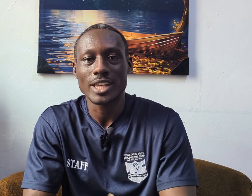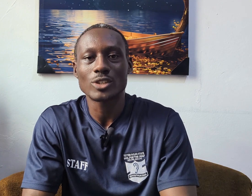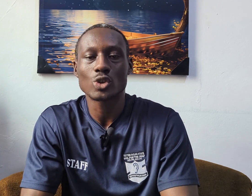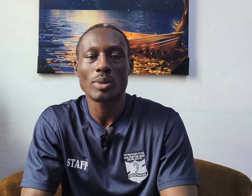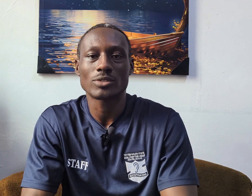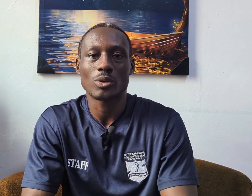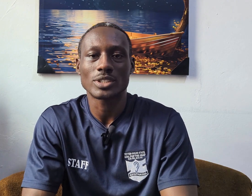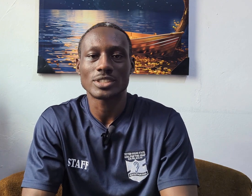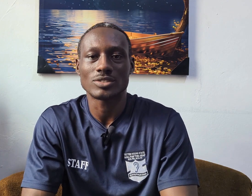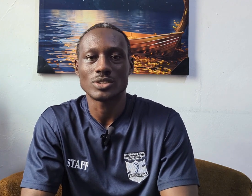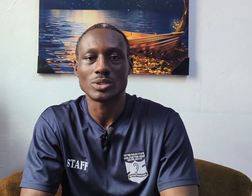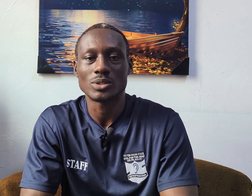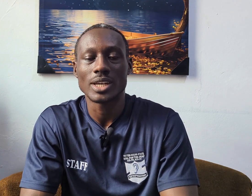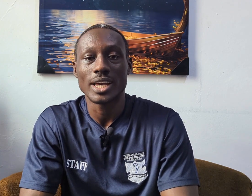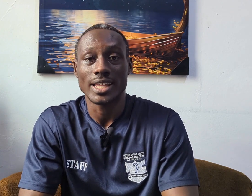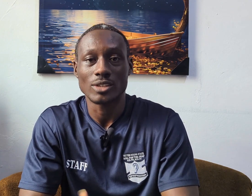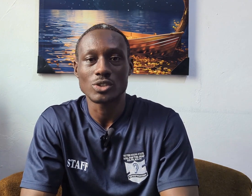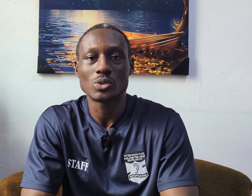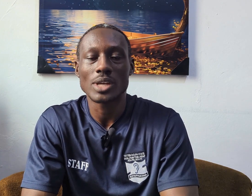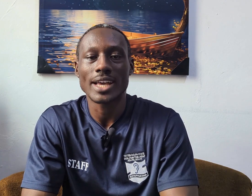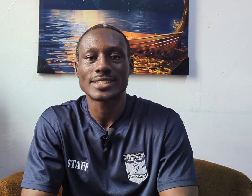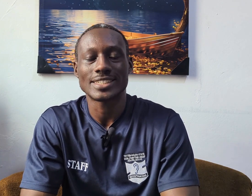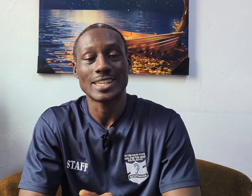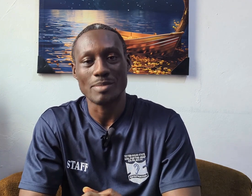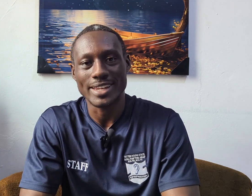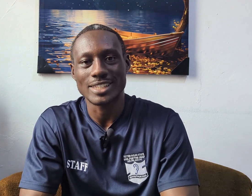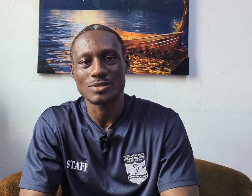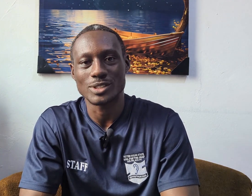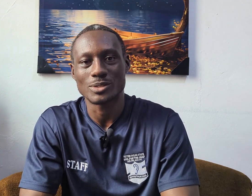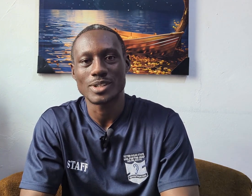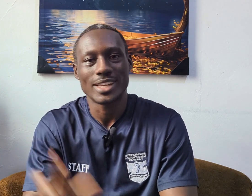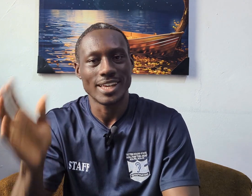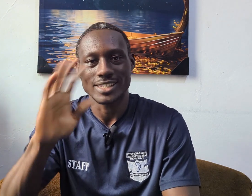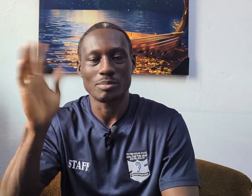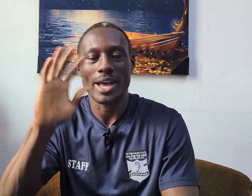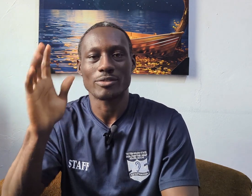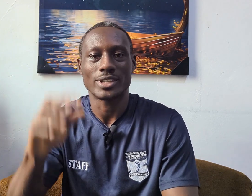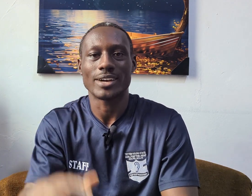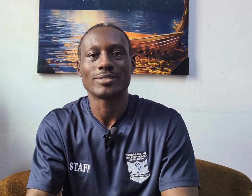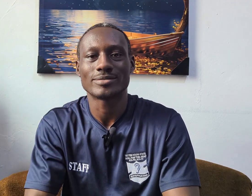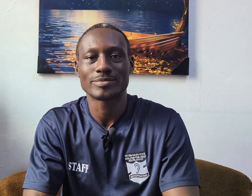Thank you so much for watching this video, and I'll see you guys in my next video. It's bye for now.